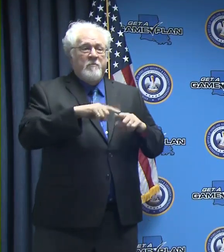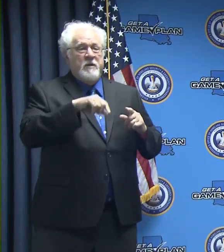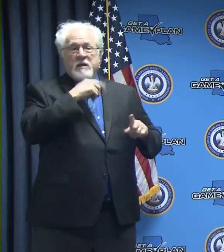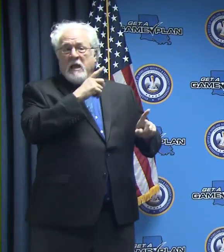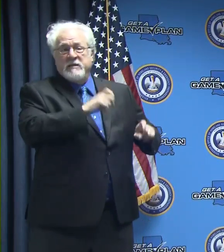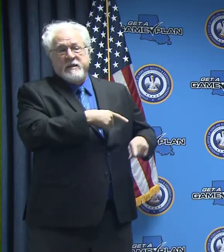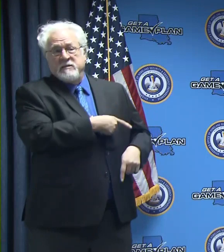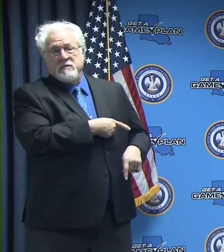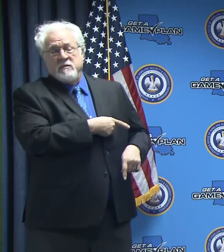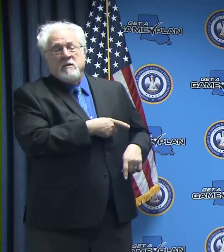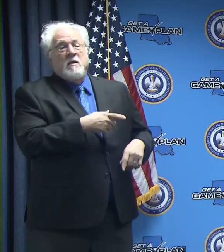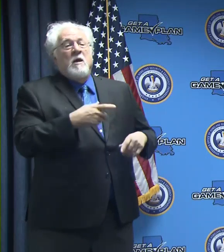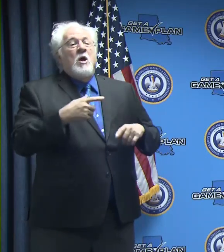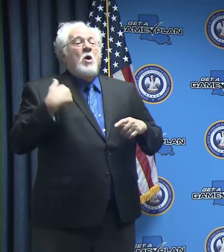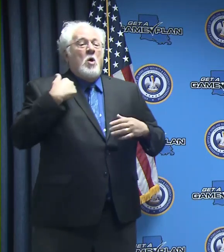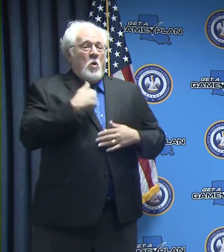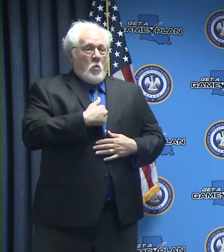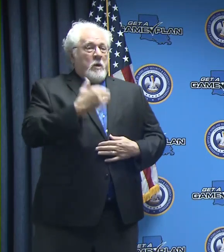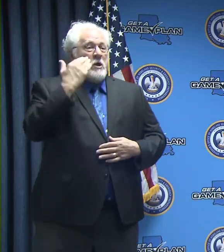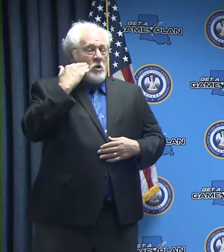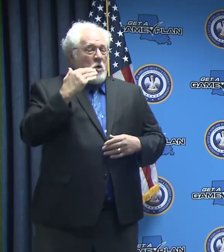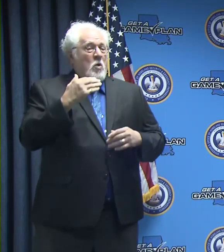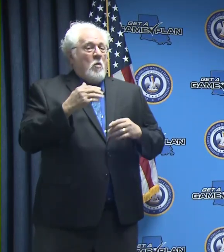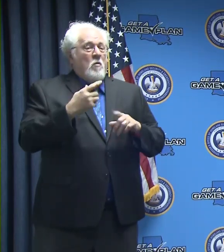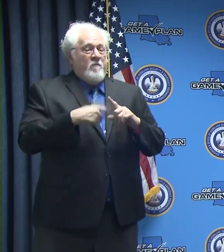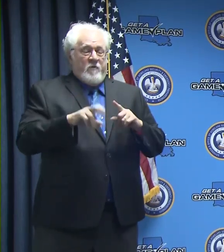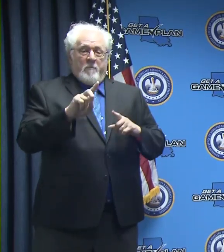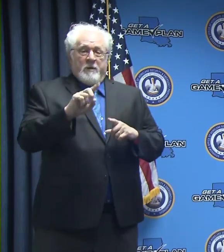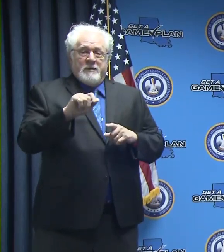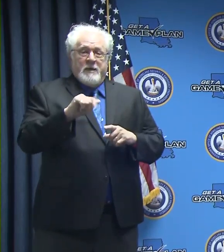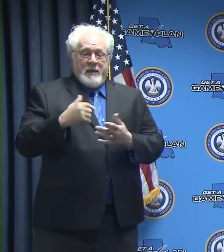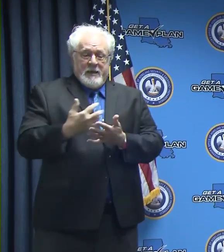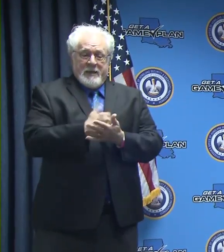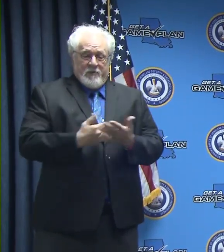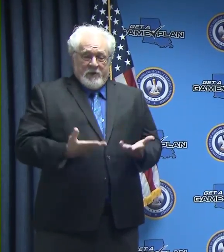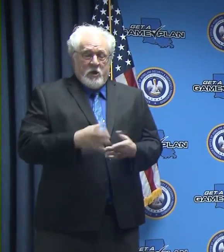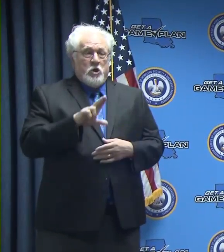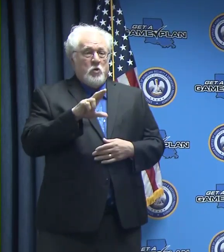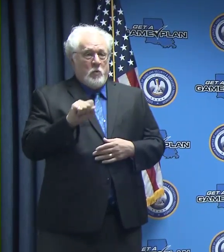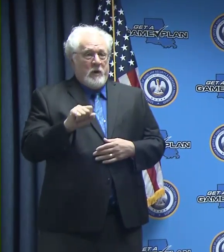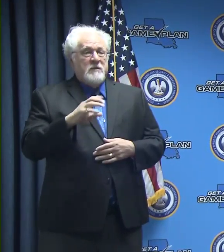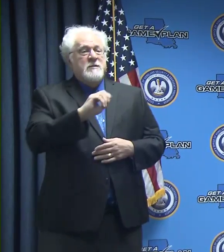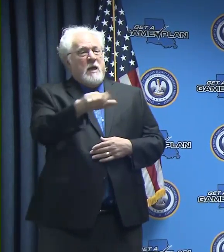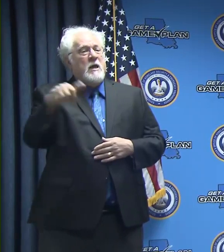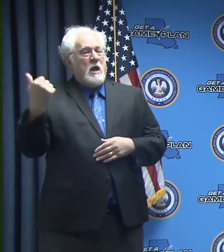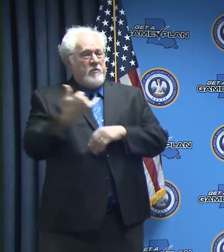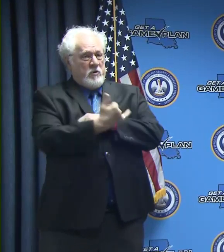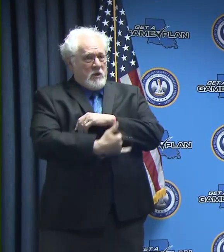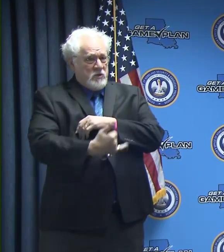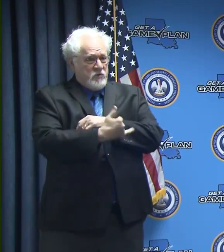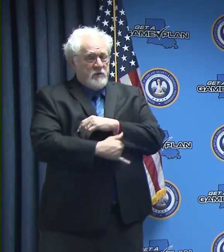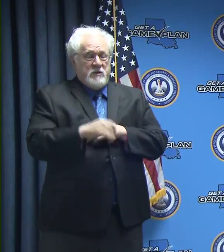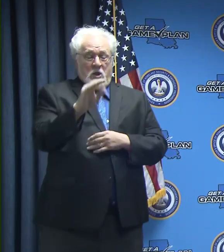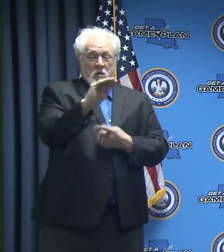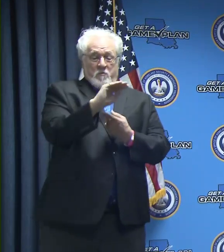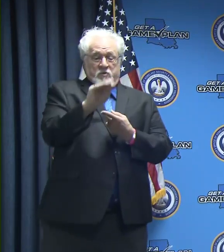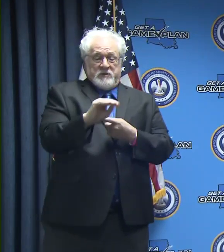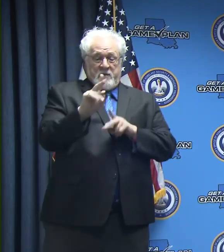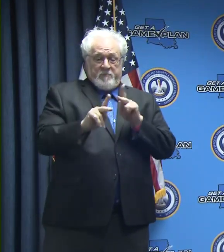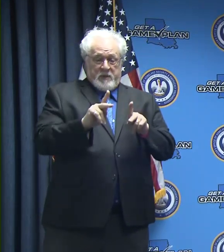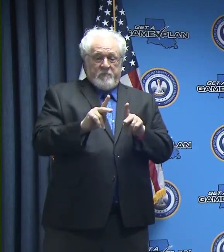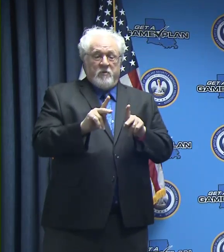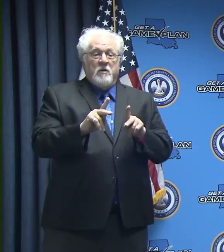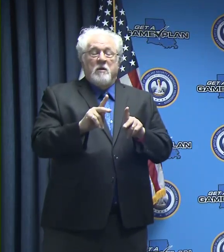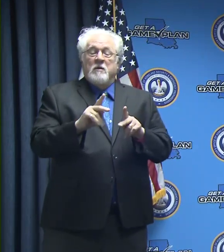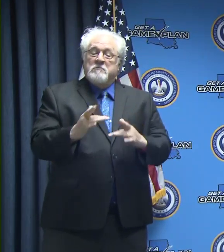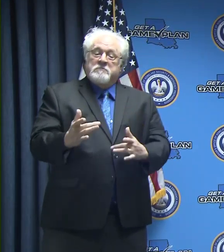tested. But we know from data gathered here in the United States and in other countries, the percentage of people who should be